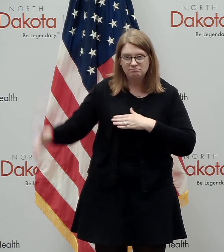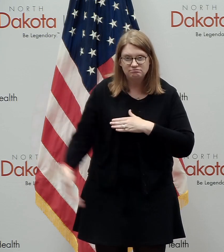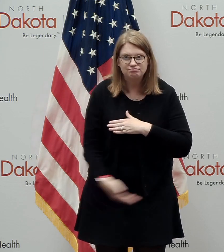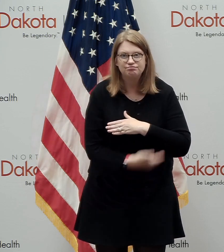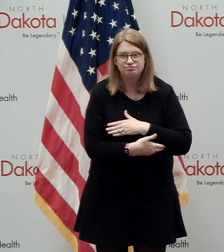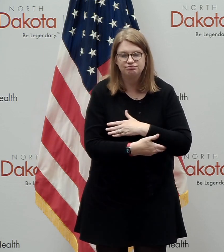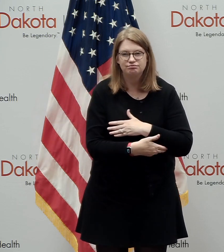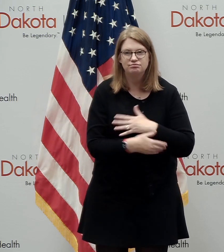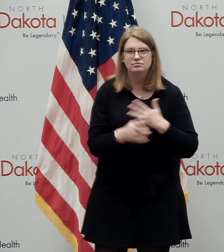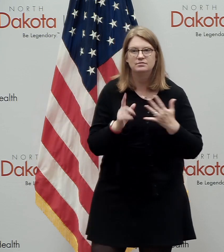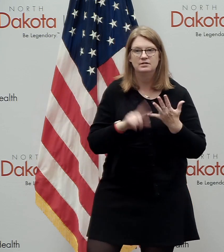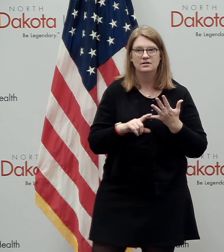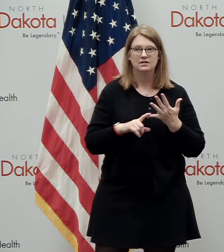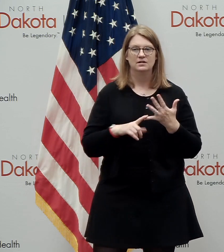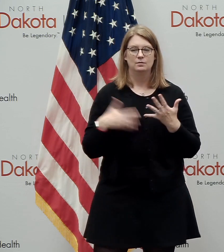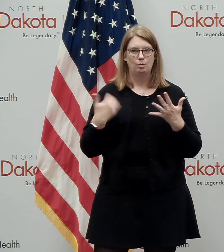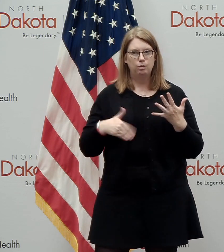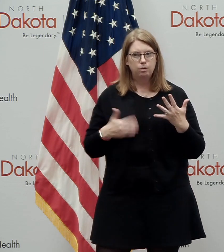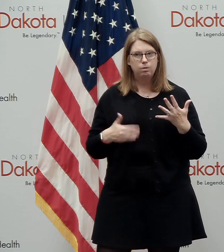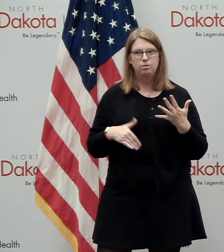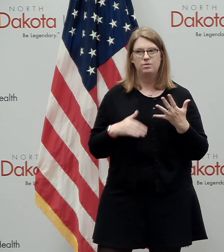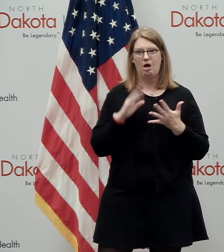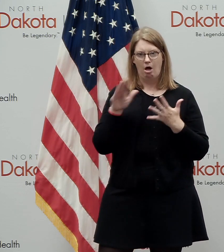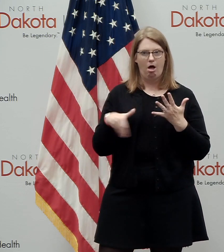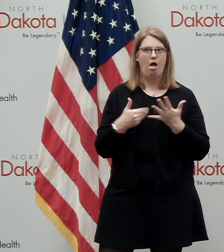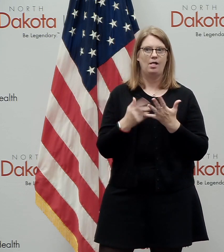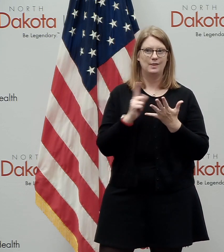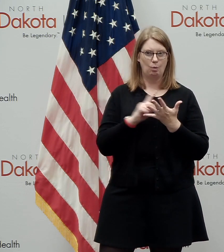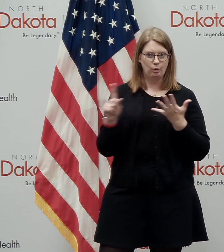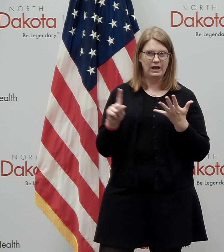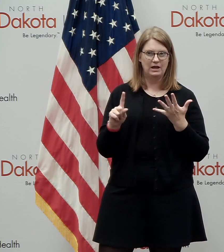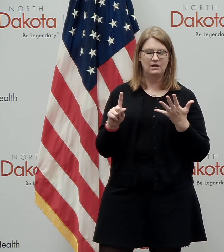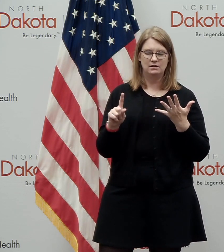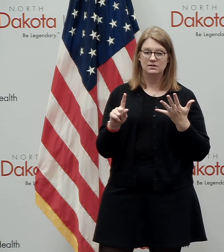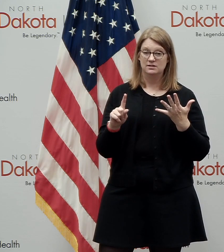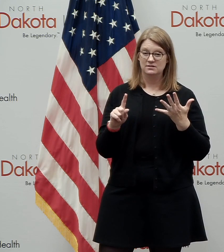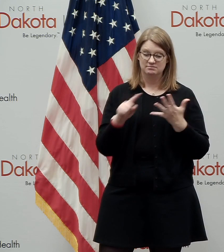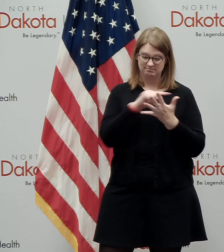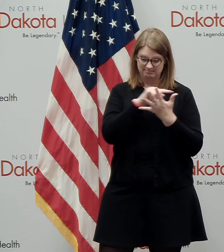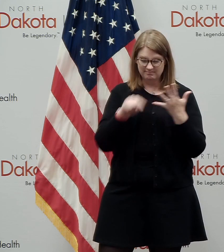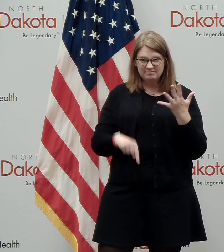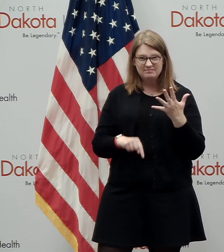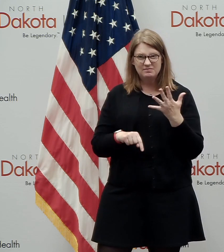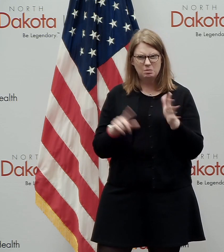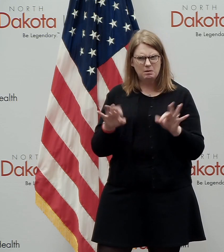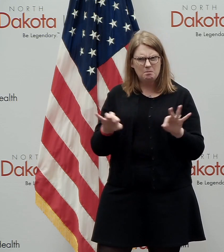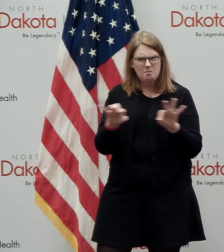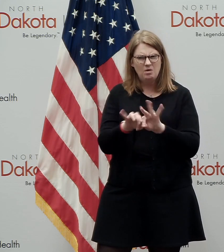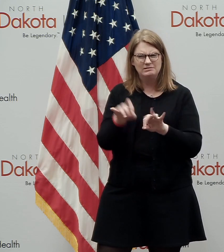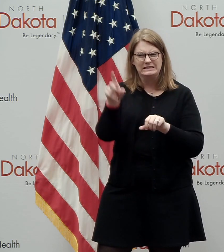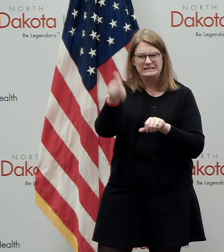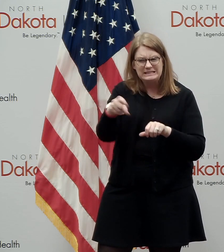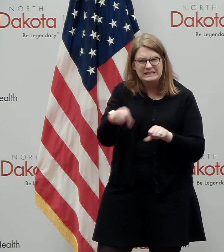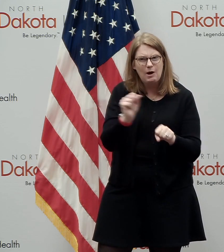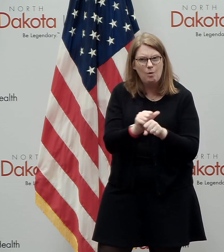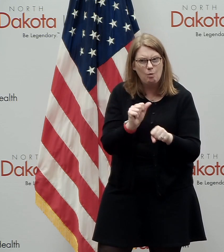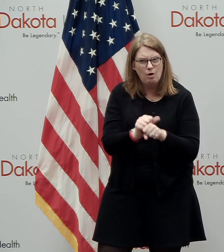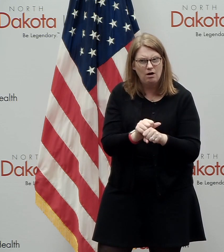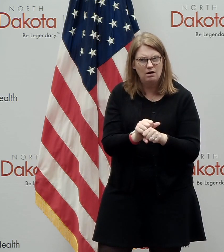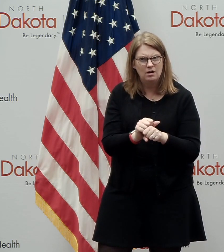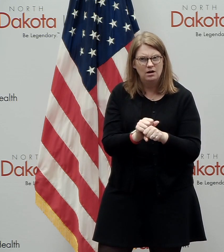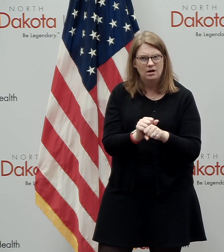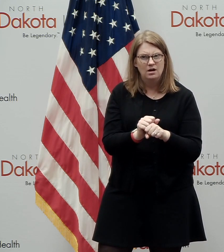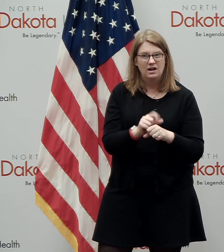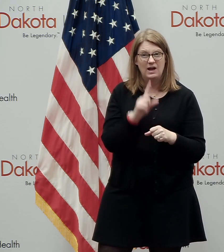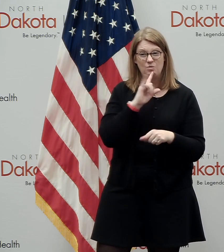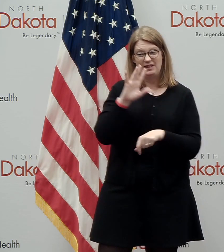7 by 24, 3 shifts a day, are doing just really critical work, and they're doing work that's should be recognized positively